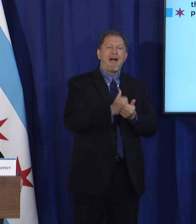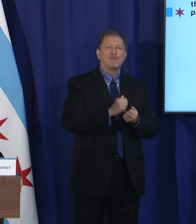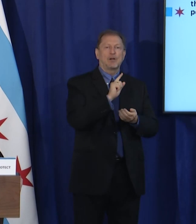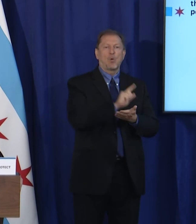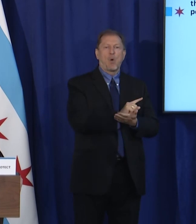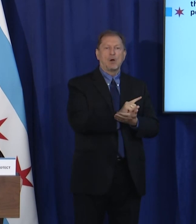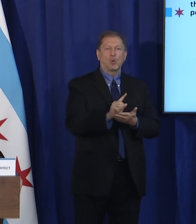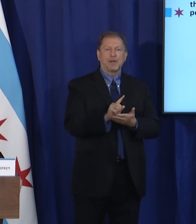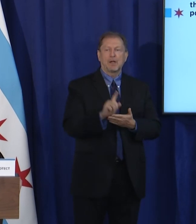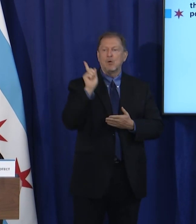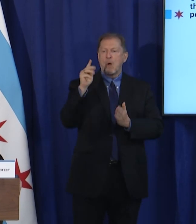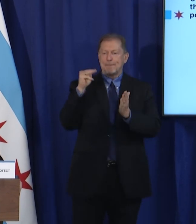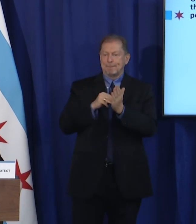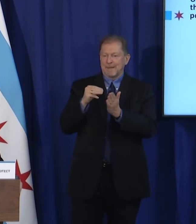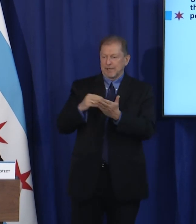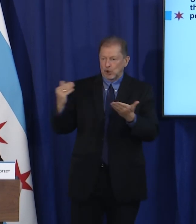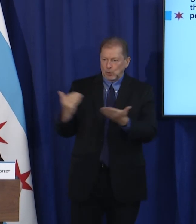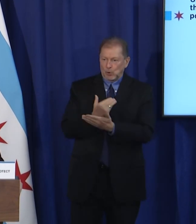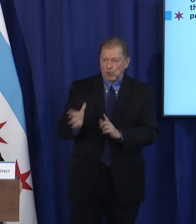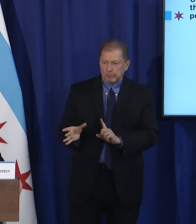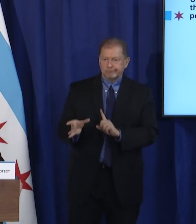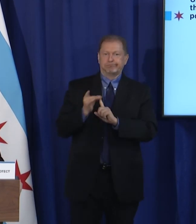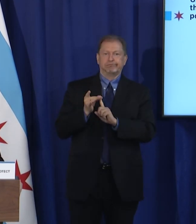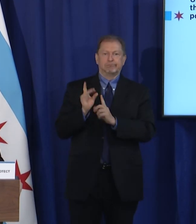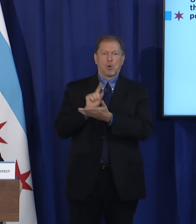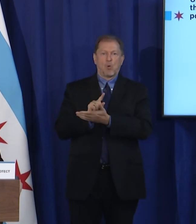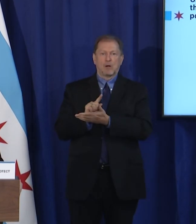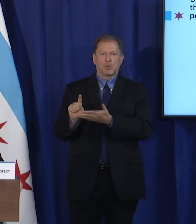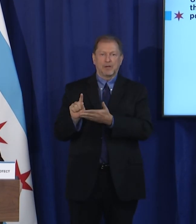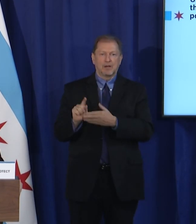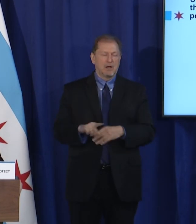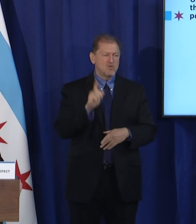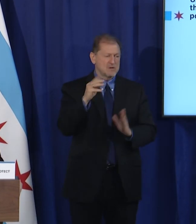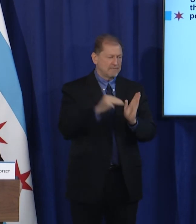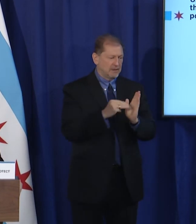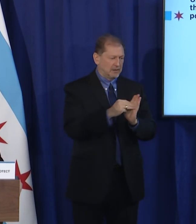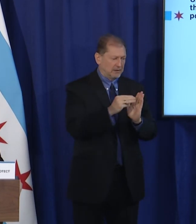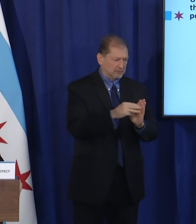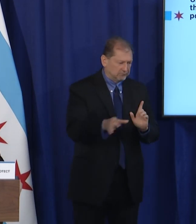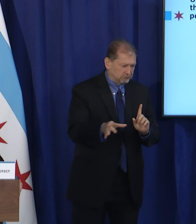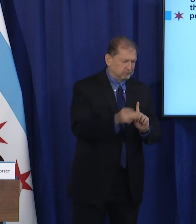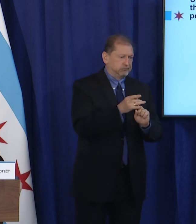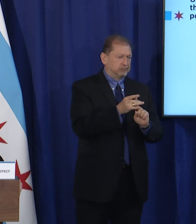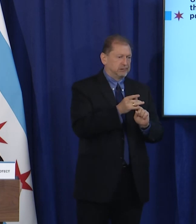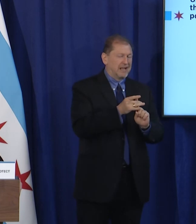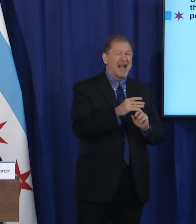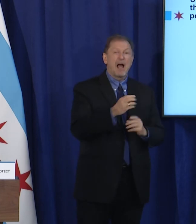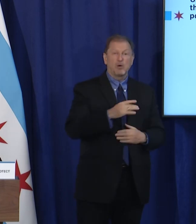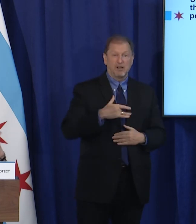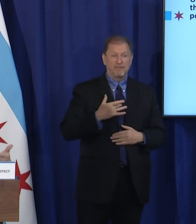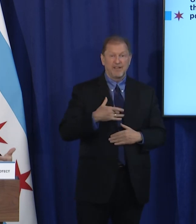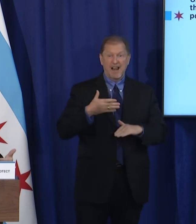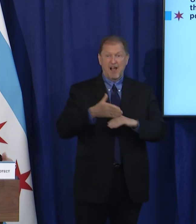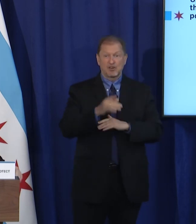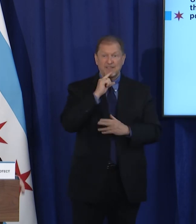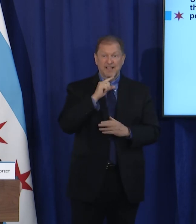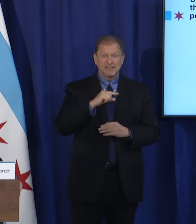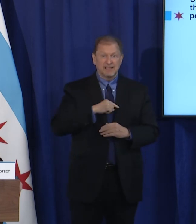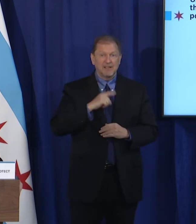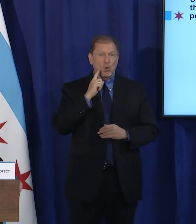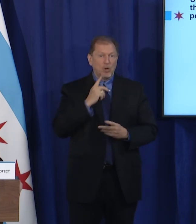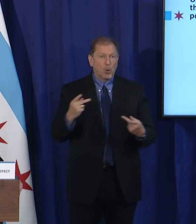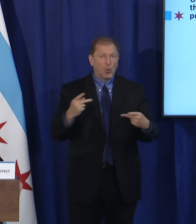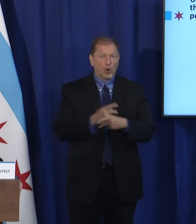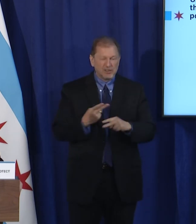the country. And we have high concern for a post-Thanksgiving surge. I know many of you have seen the news